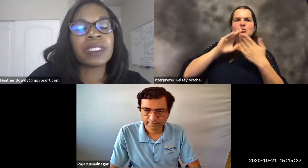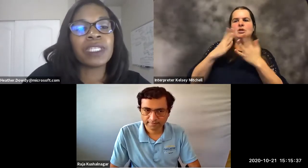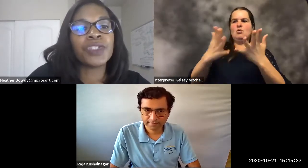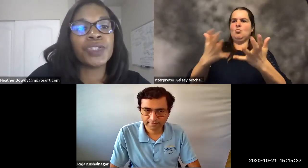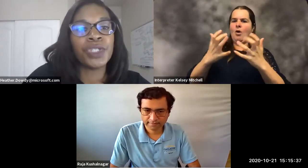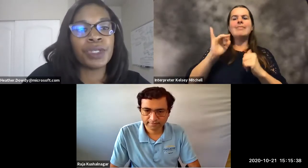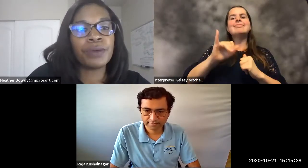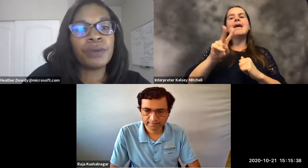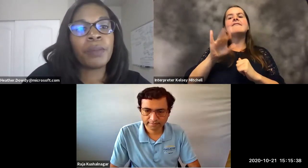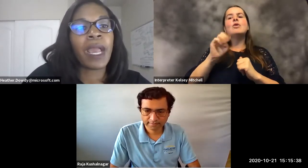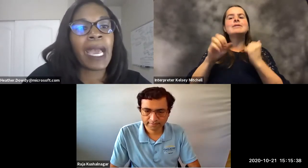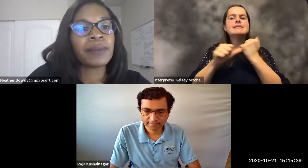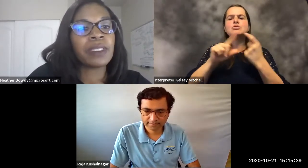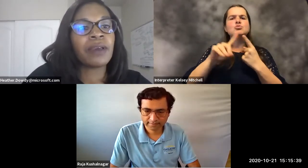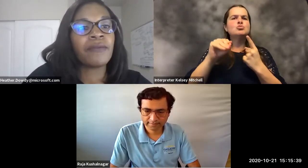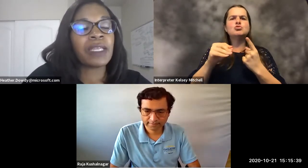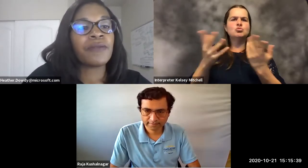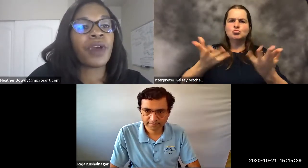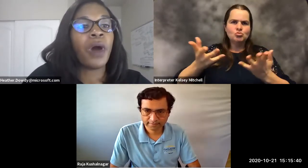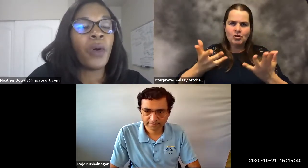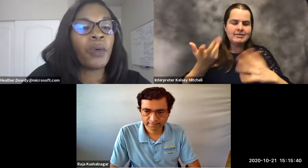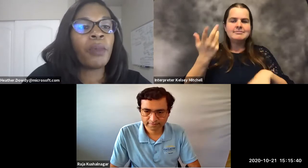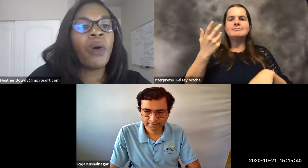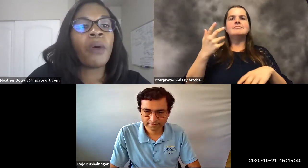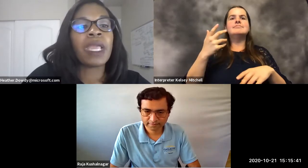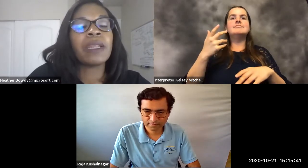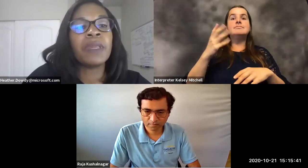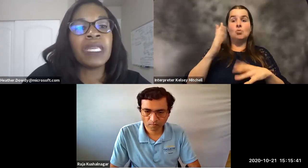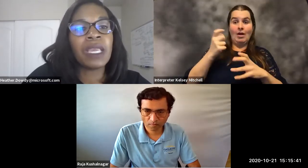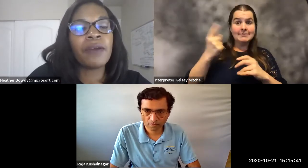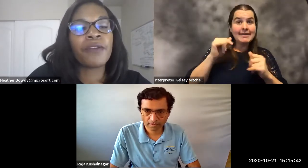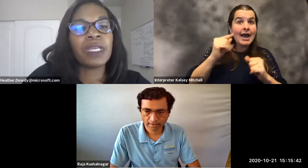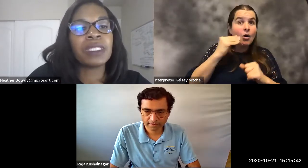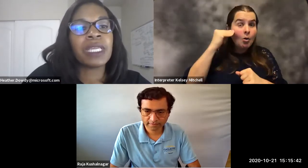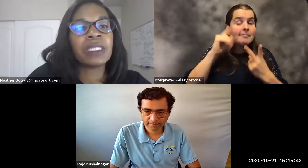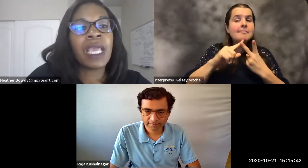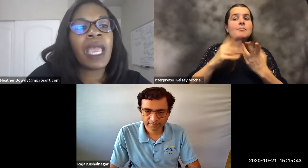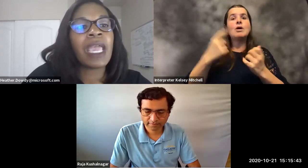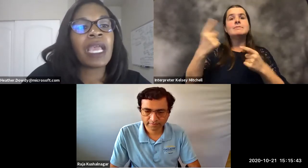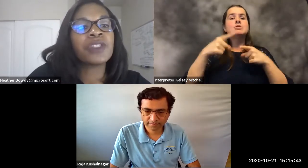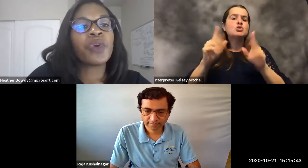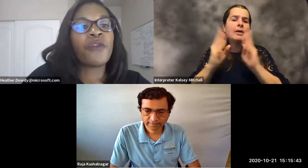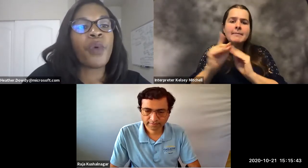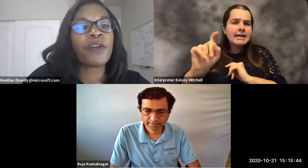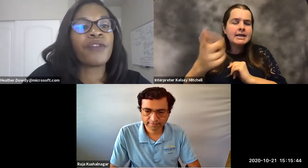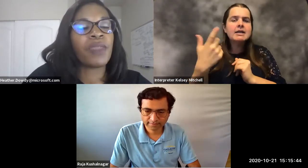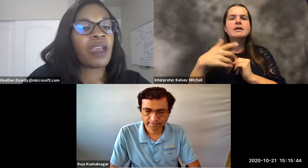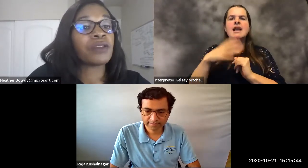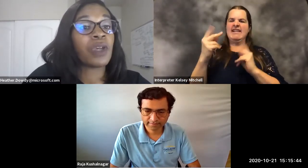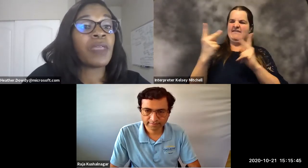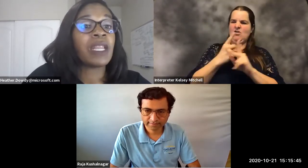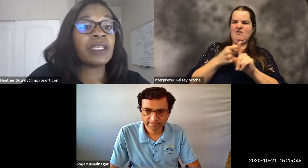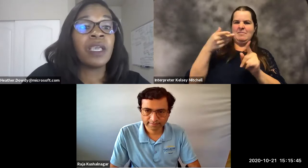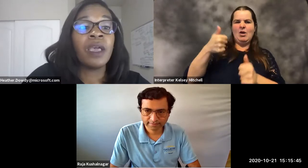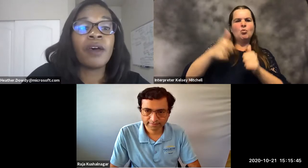voice assistant to do, perhaps in the confines of their home or in a meeting, for instance, and sort of work from